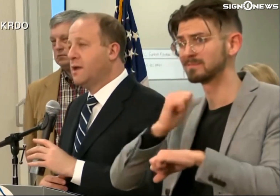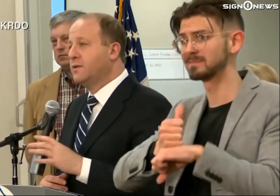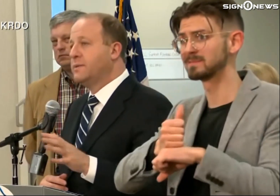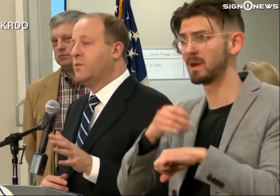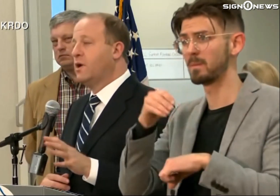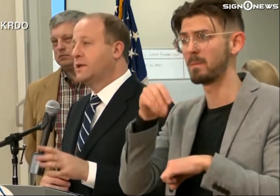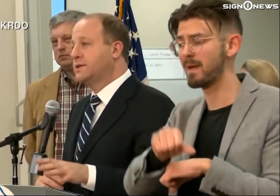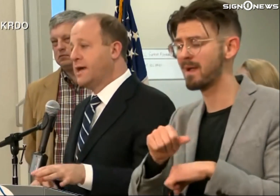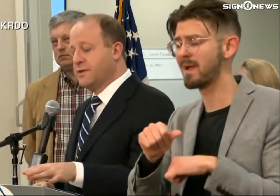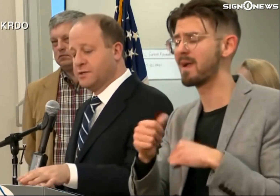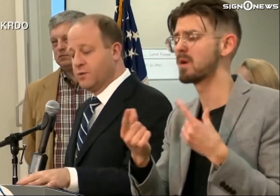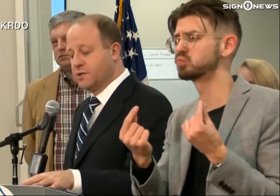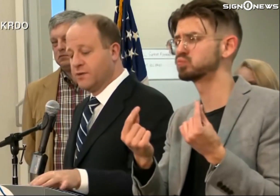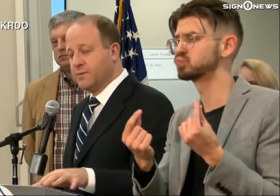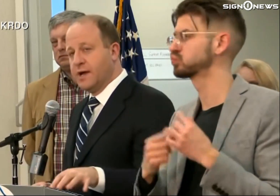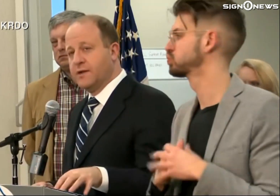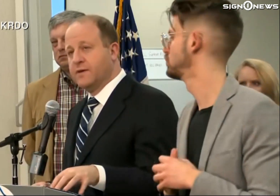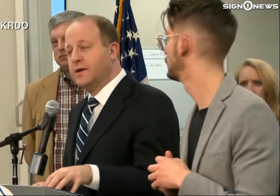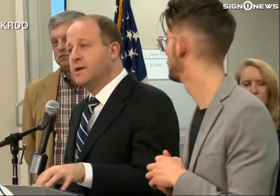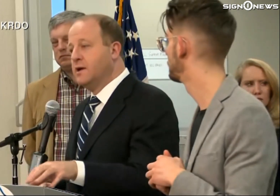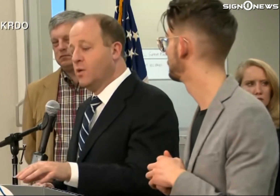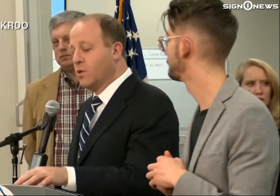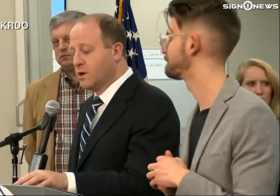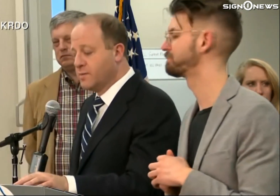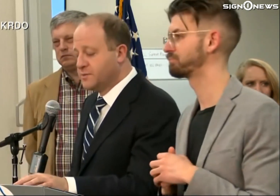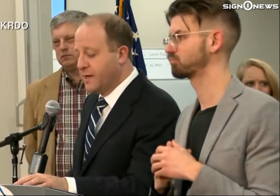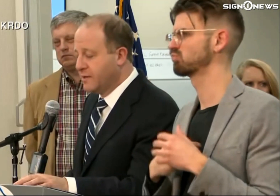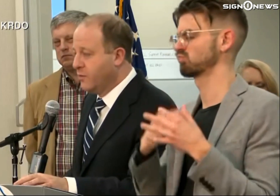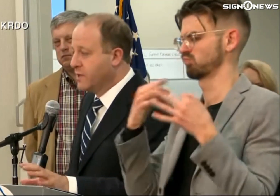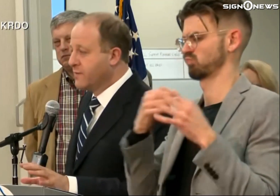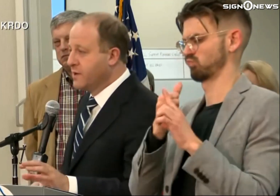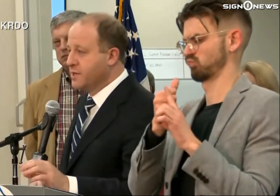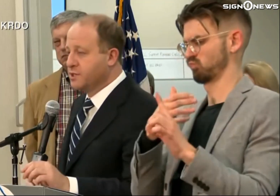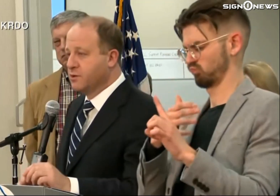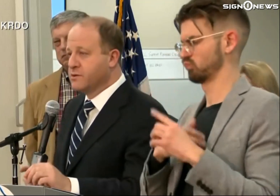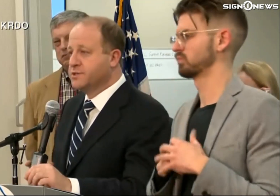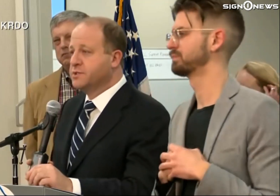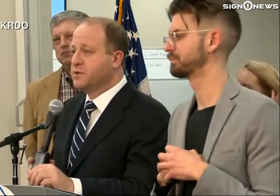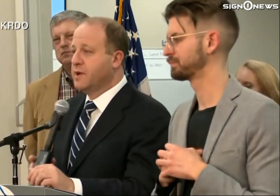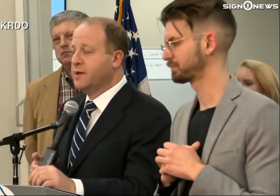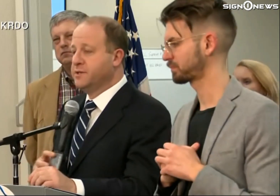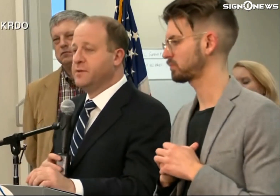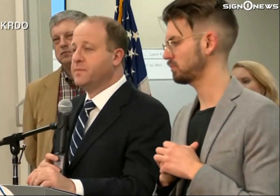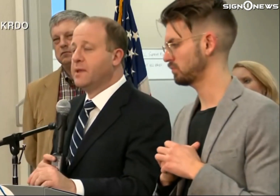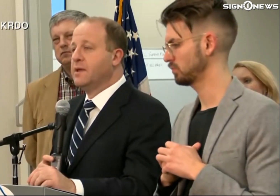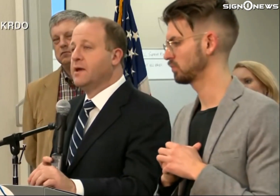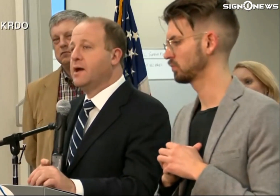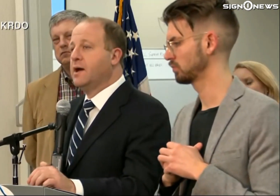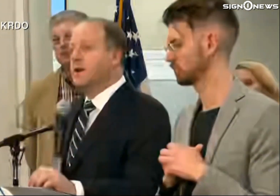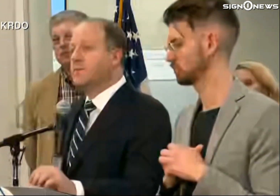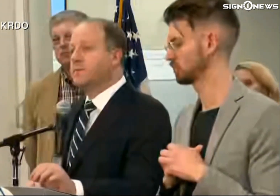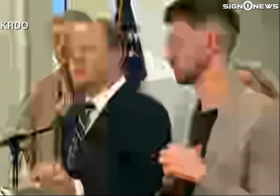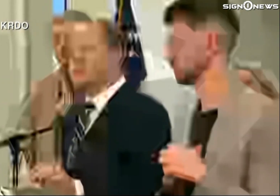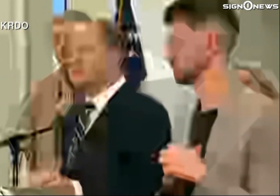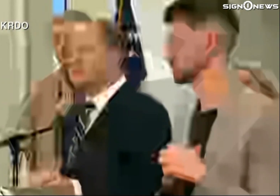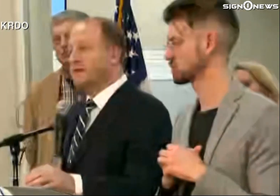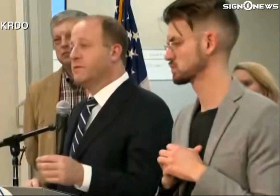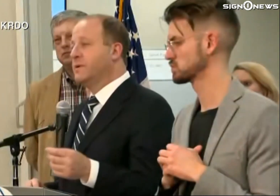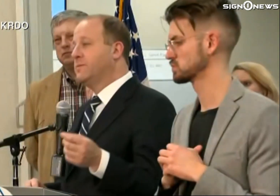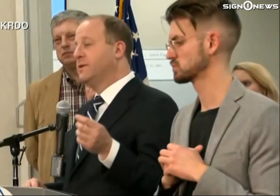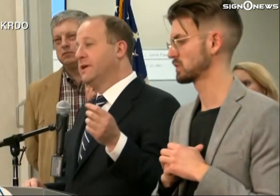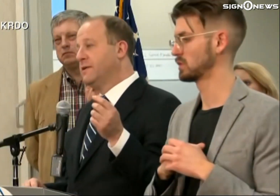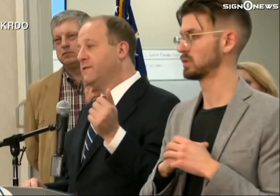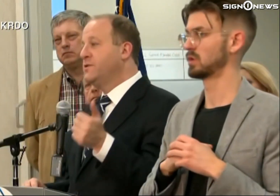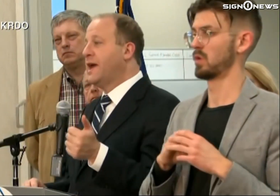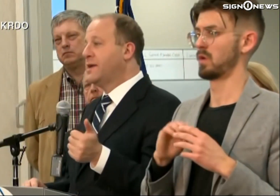So let me walk how this works from kind of a worker perspective. One of our initial orders was around paid sick leave